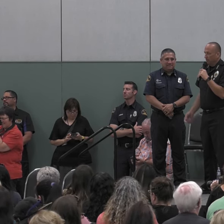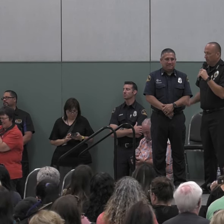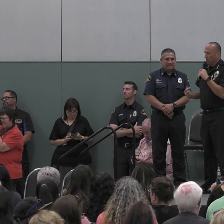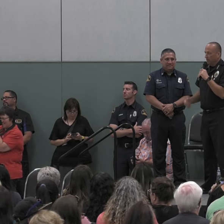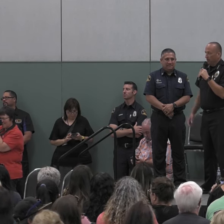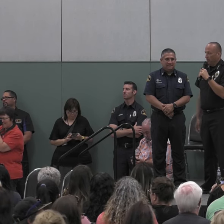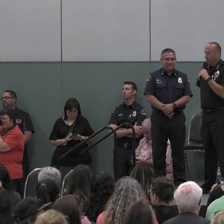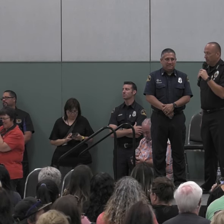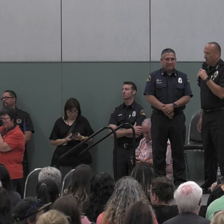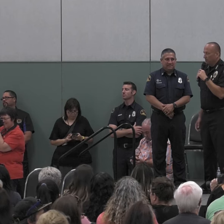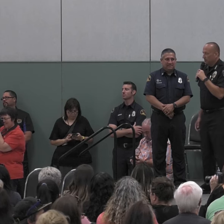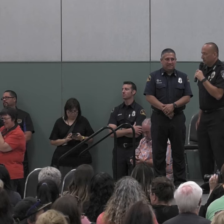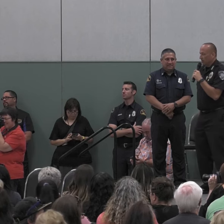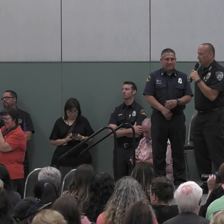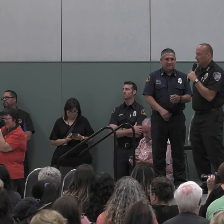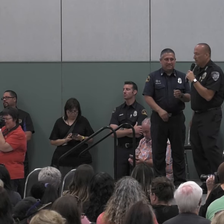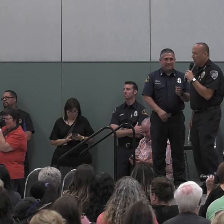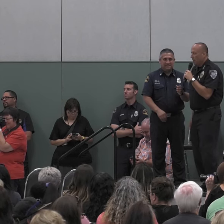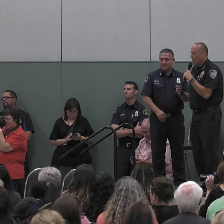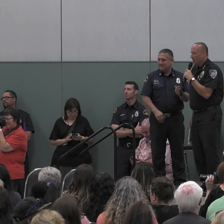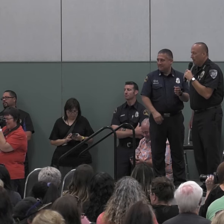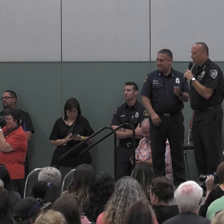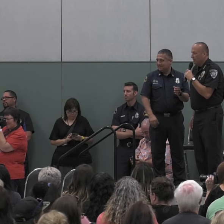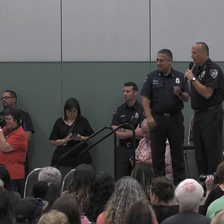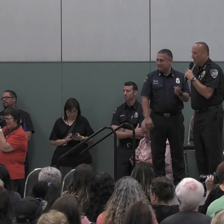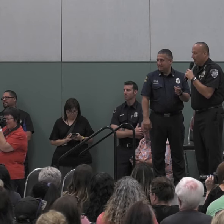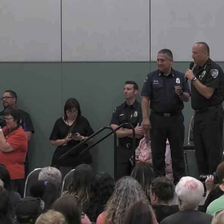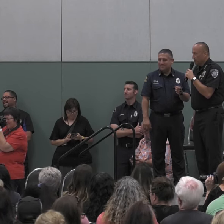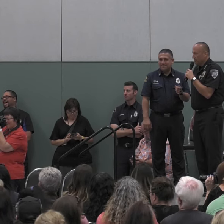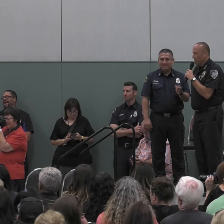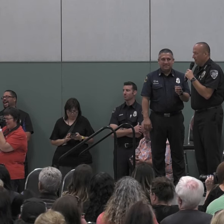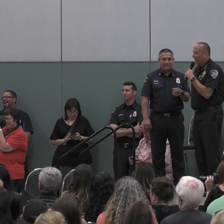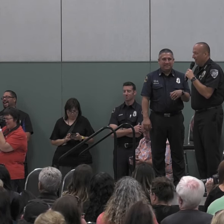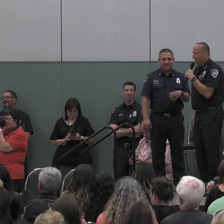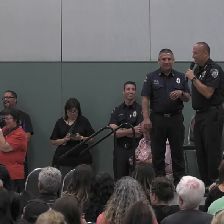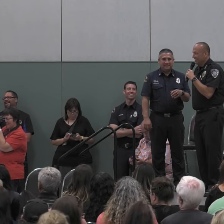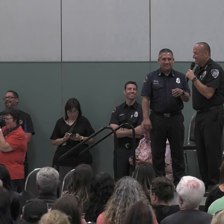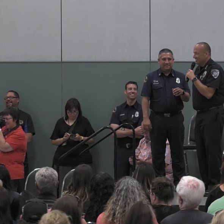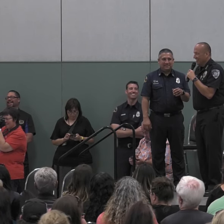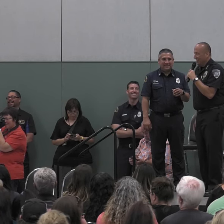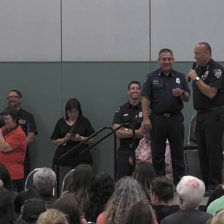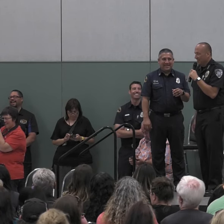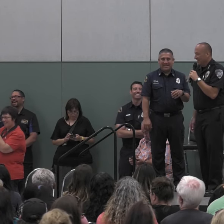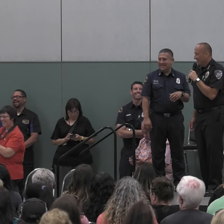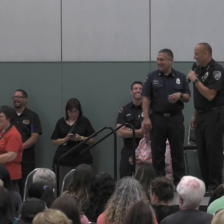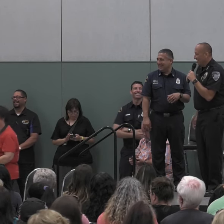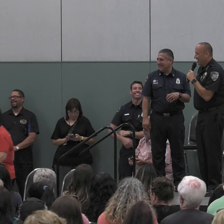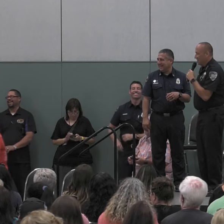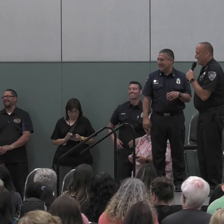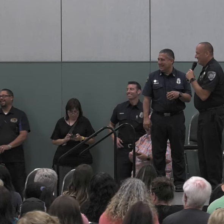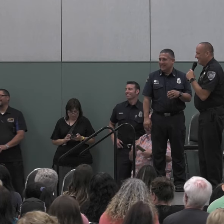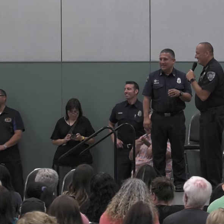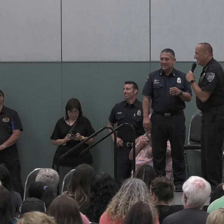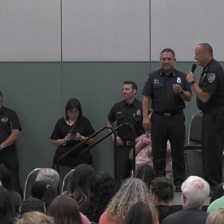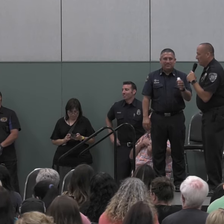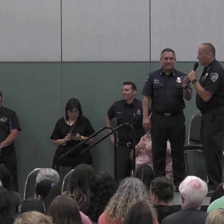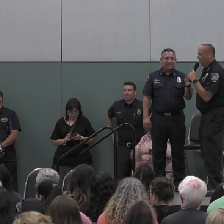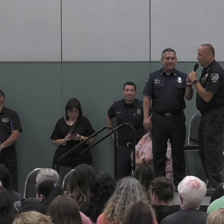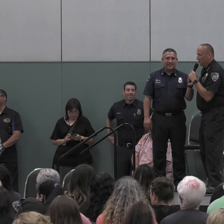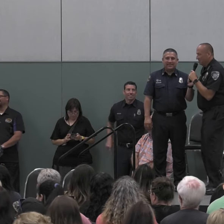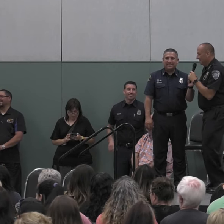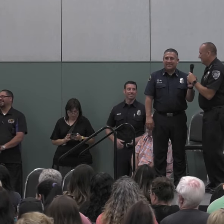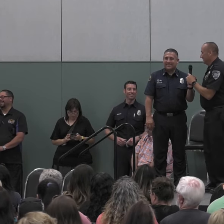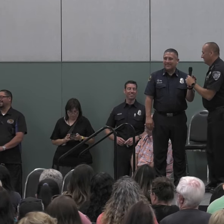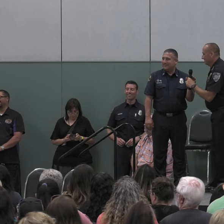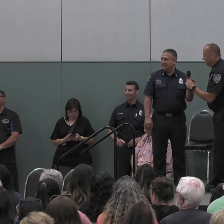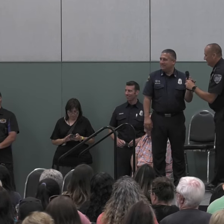even if I have to come pick you up myself. So. Name's Teresa O'Malley. Teresa, nice all right. I got you. No